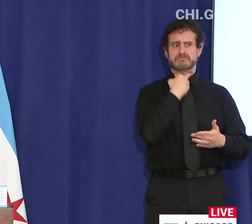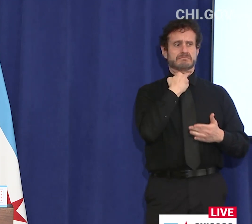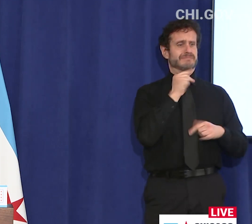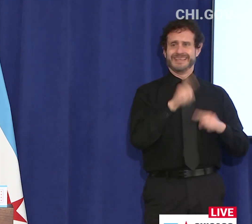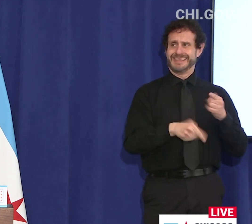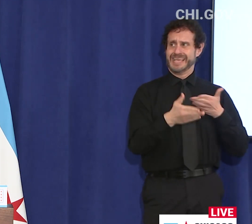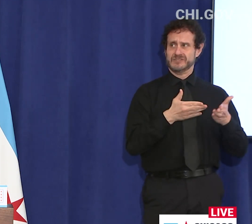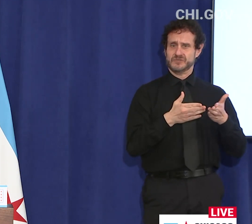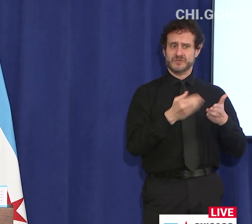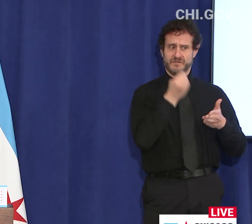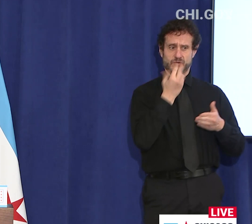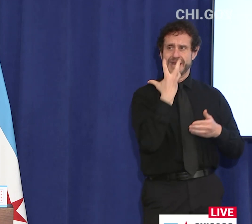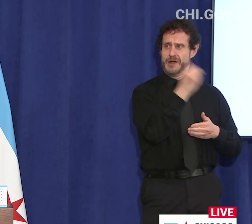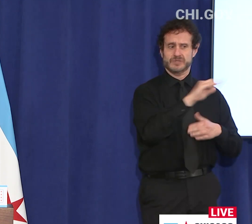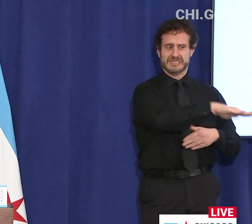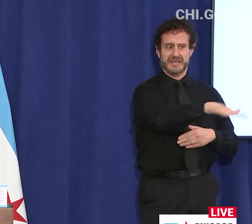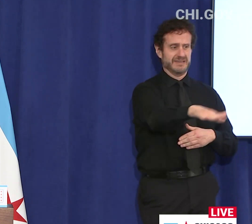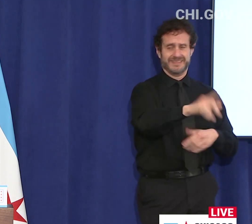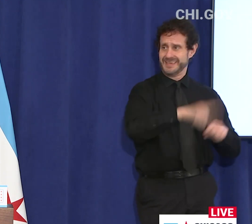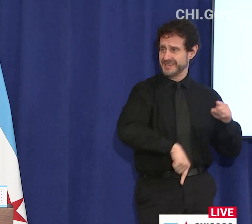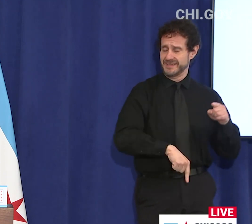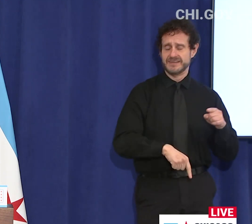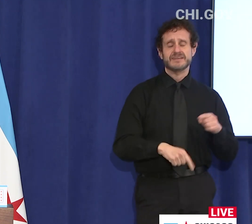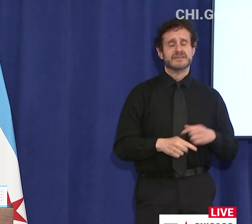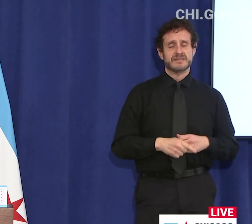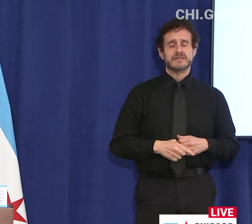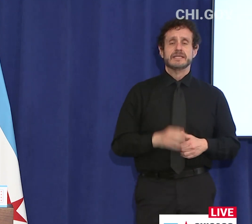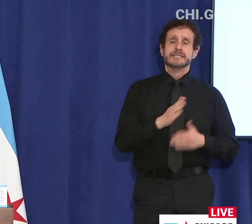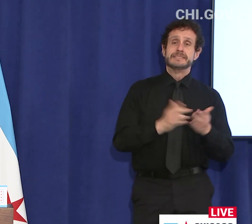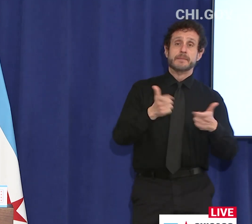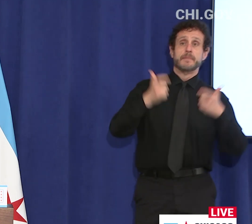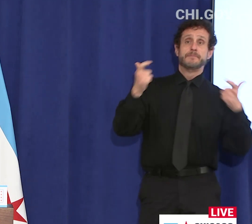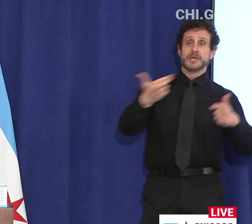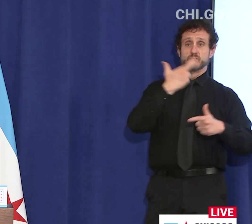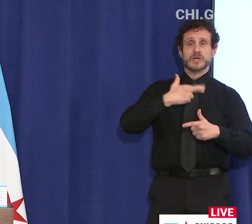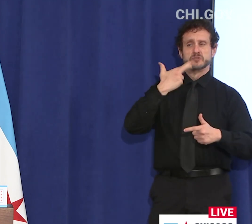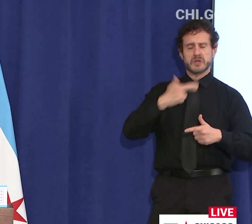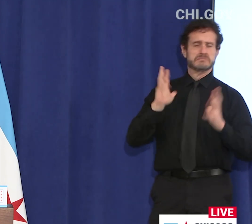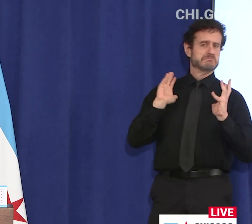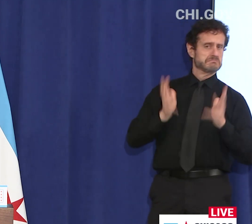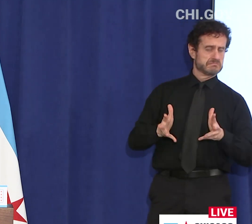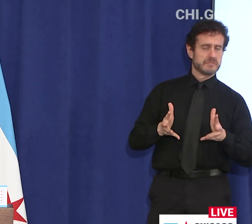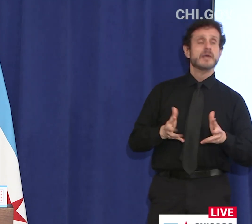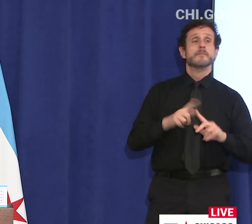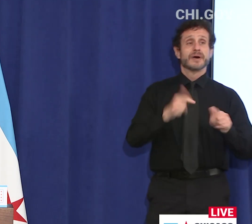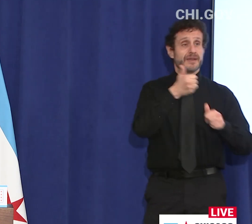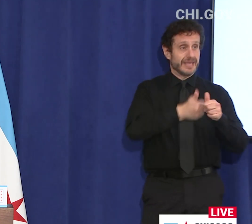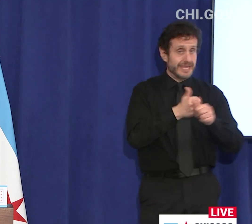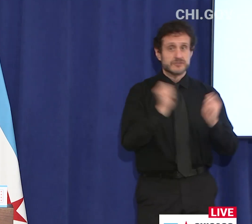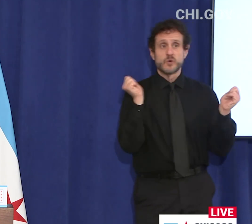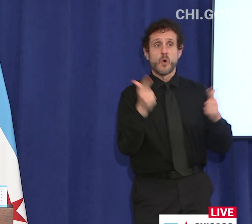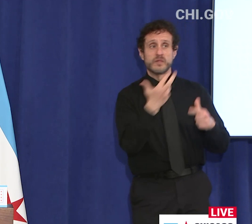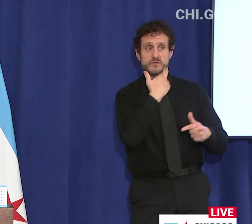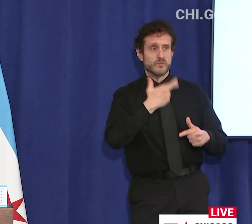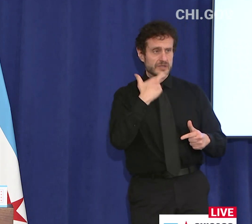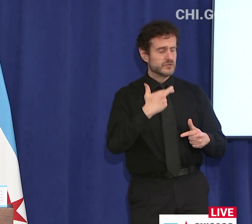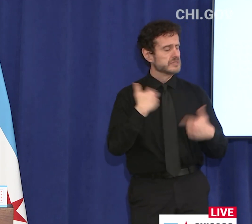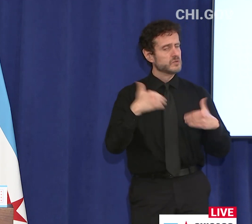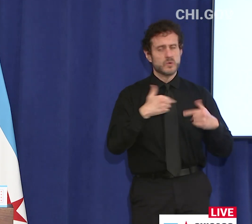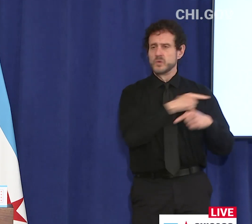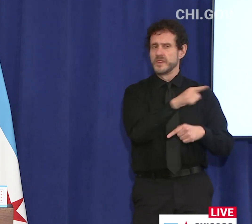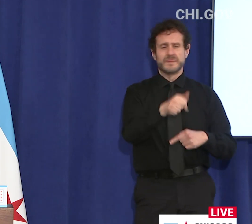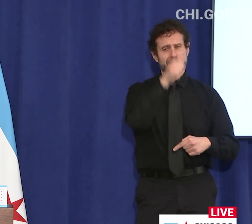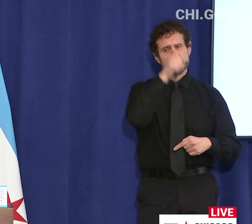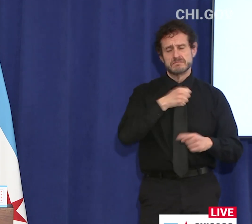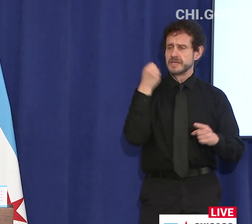for neighborhood restaurants. I mean, some of the bigger folks, obviously every single restaurant in the city has been tremendously impacted by